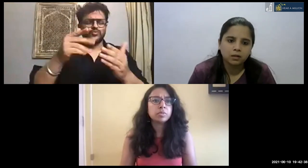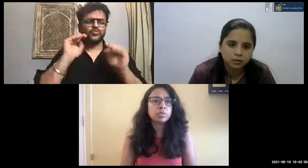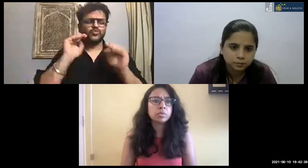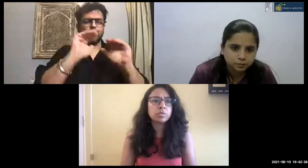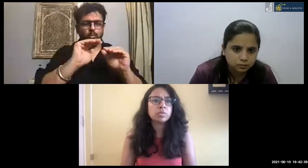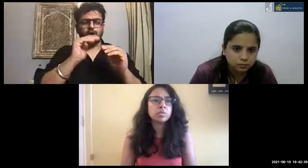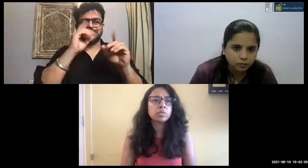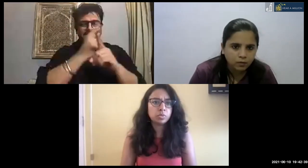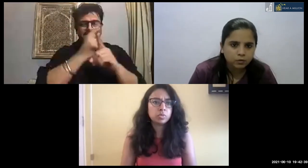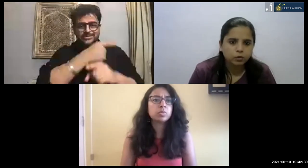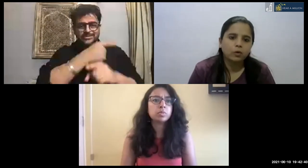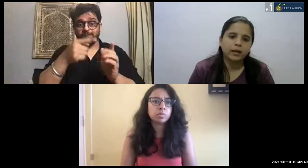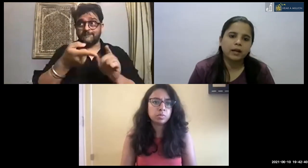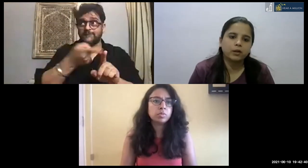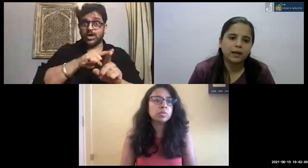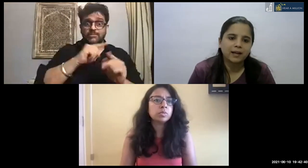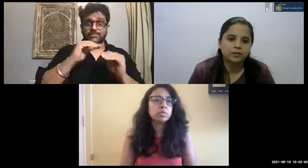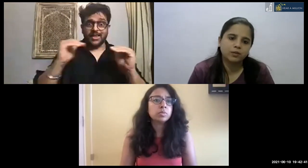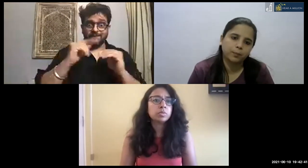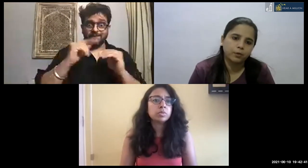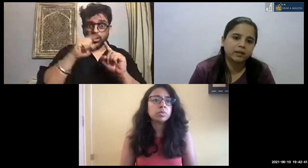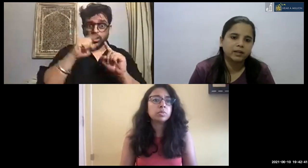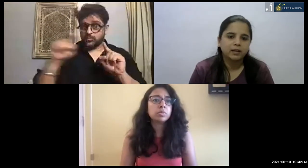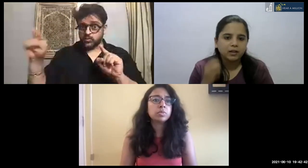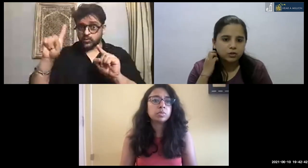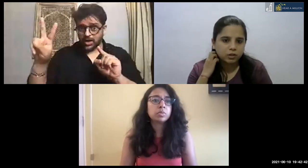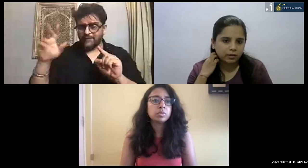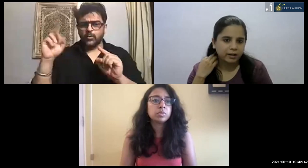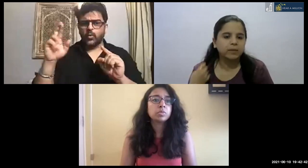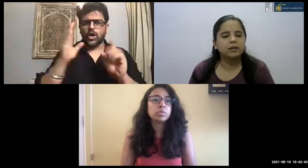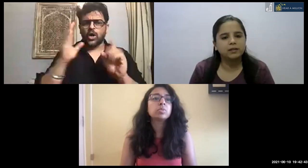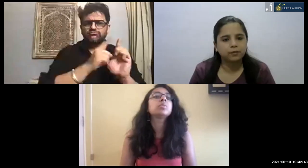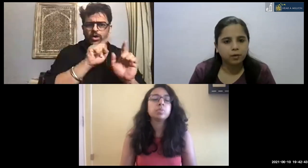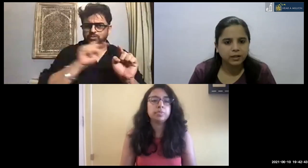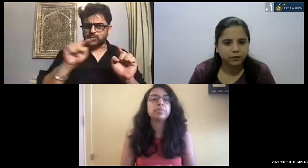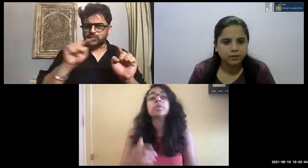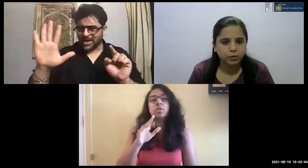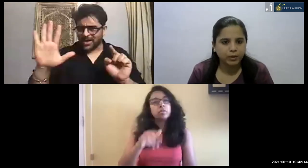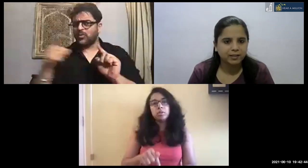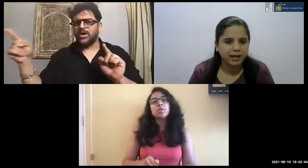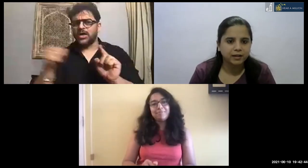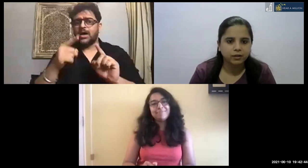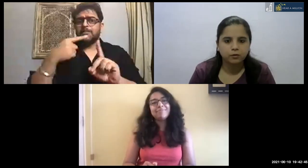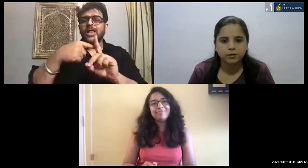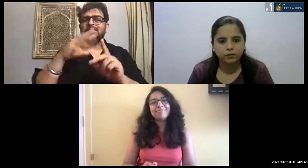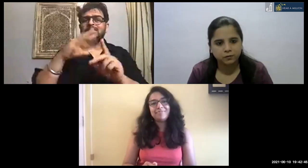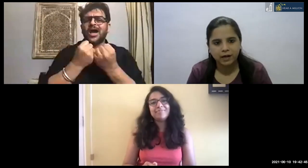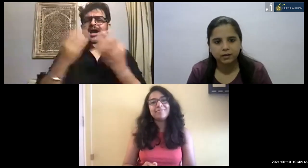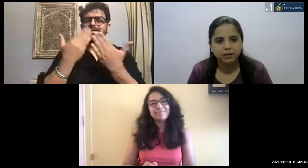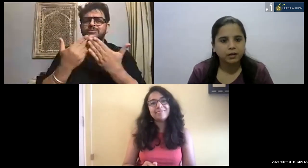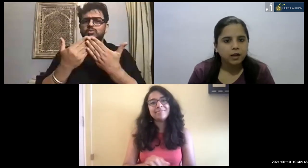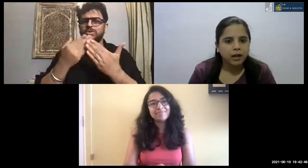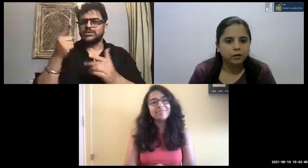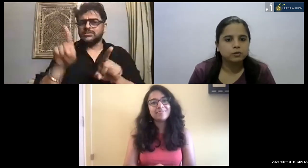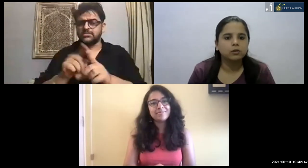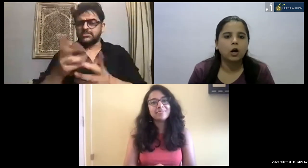many, so okay, you are supporting the children, right? But it's from the 1st to 12th standard or 1st to 5th